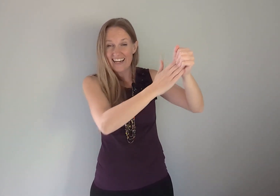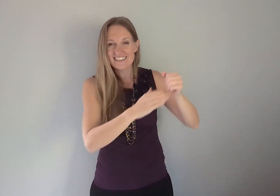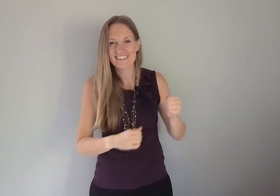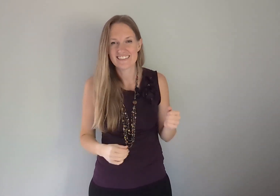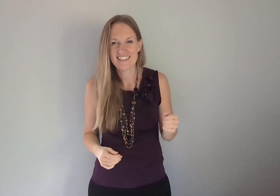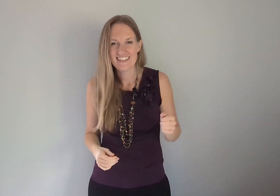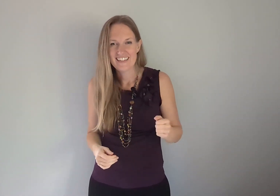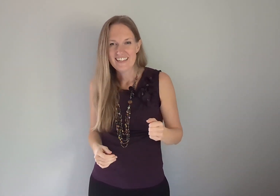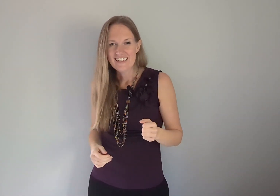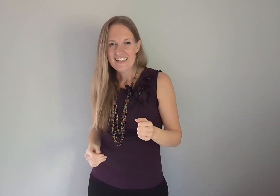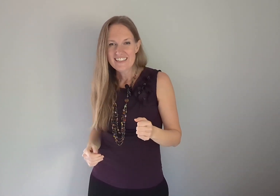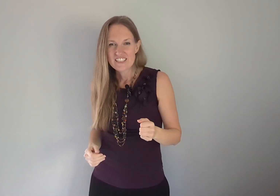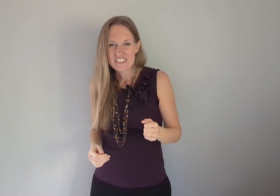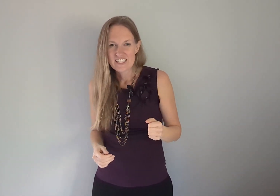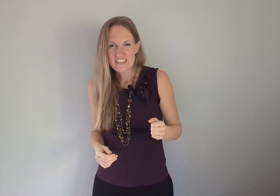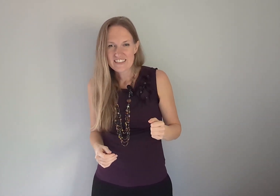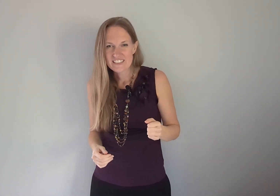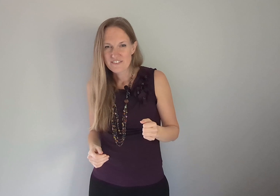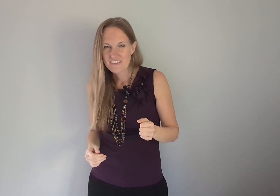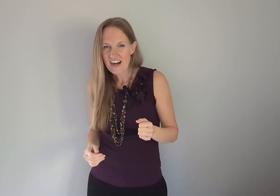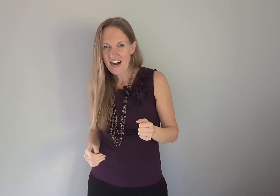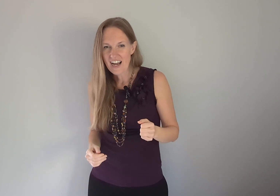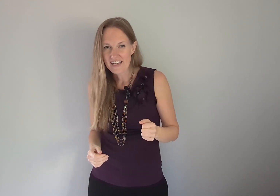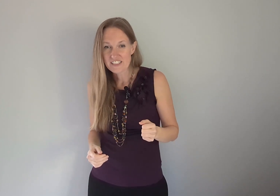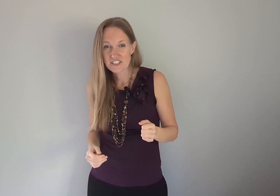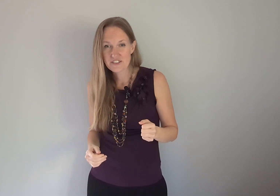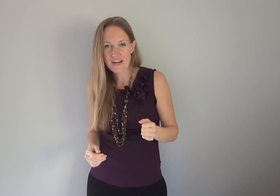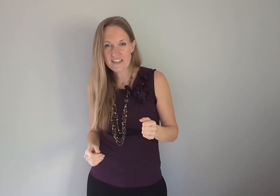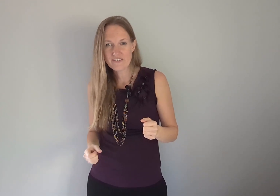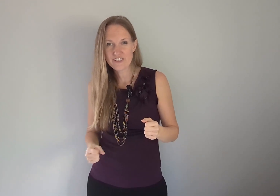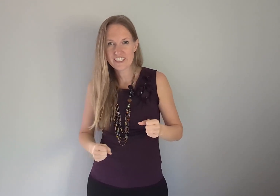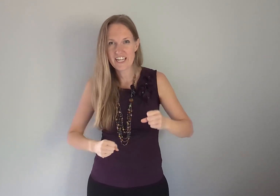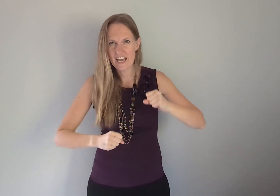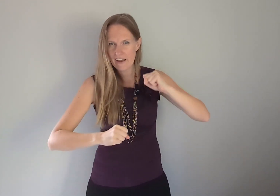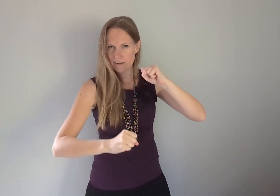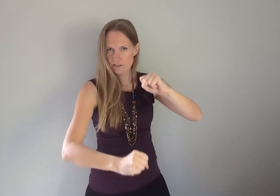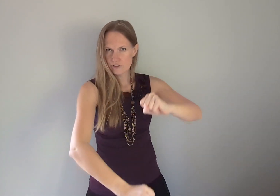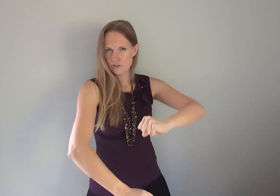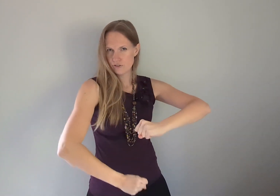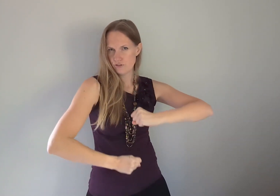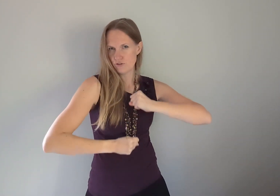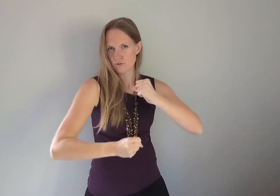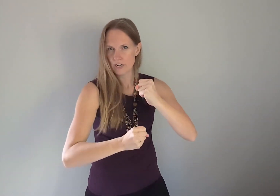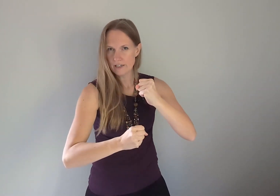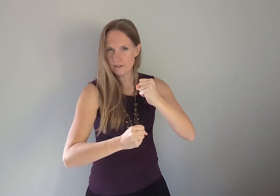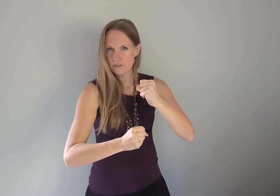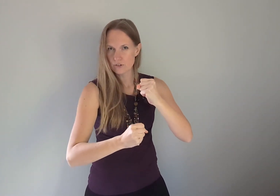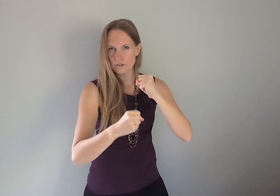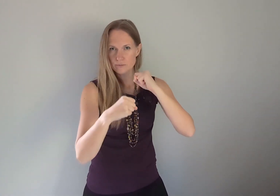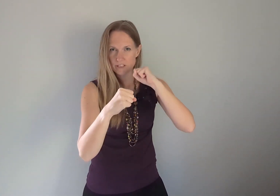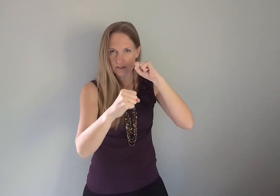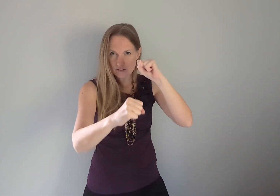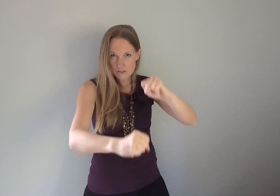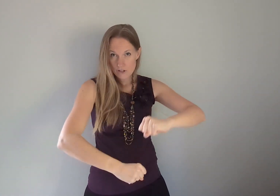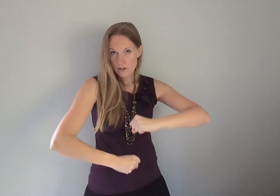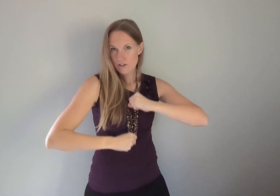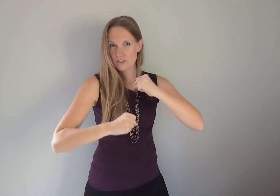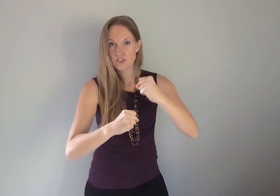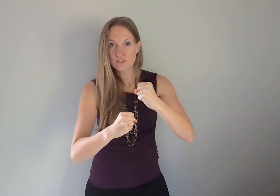us. Cheer and to guide. Strength for today. Strength, show those muscles.